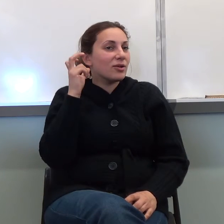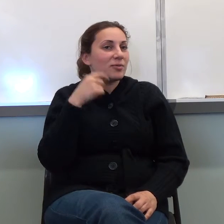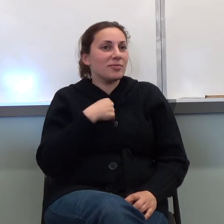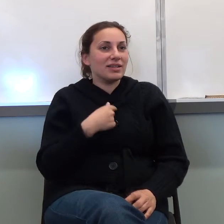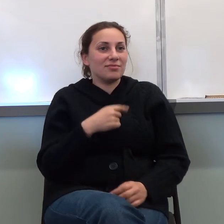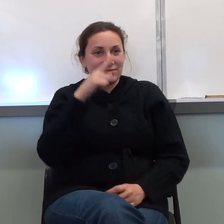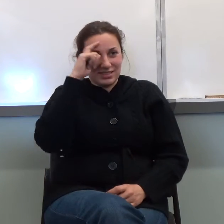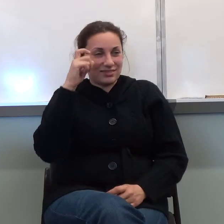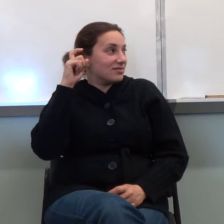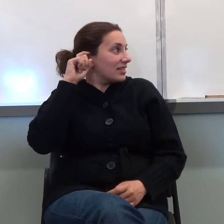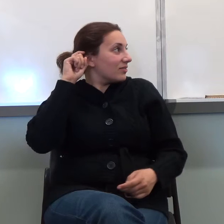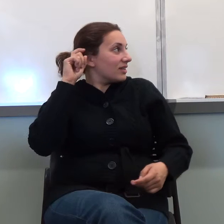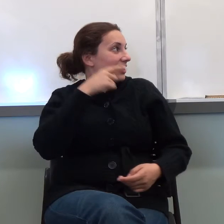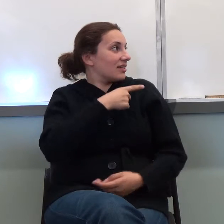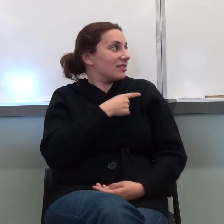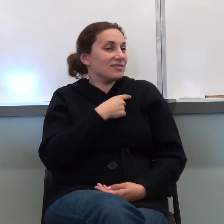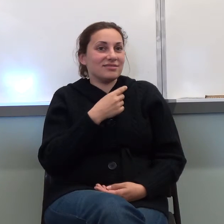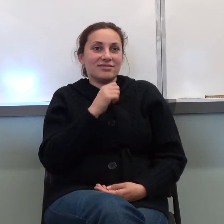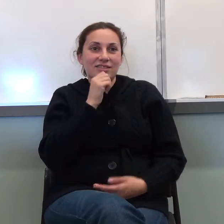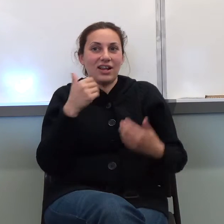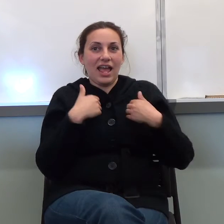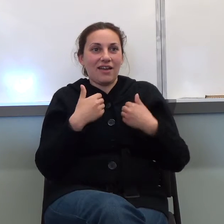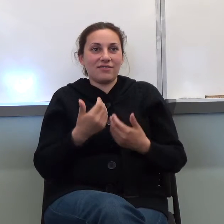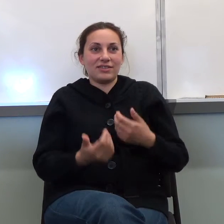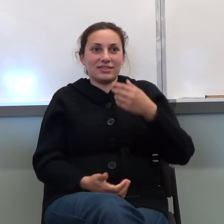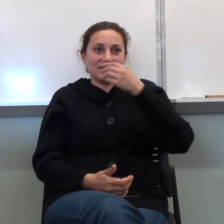your decimal right there. It's 0.005.